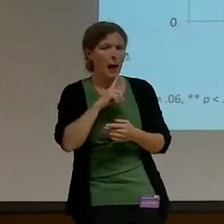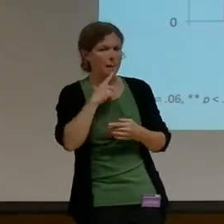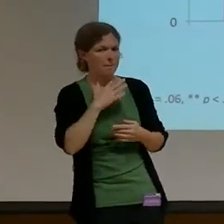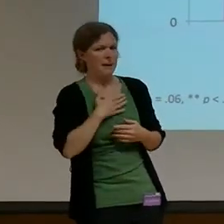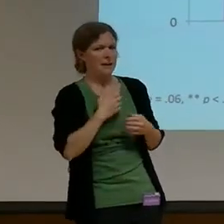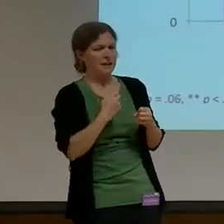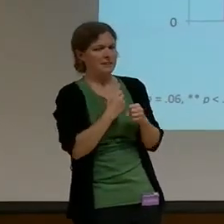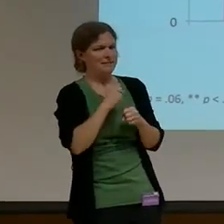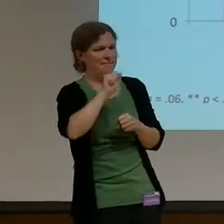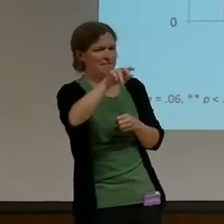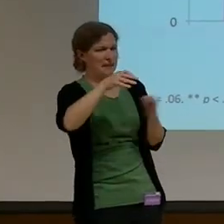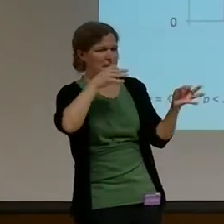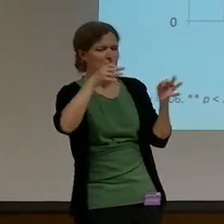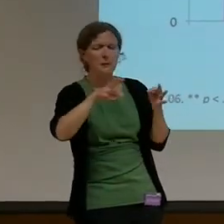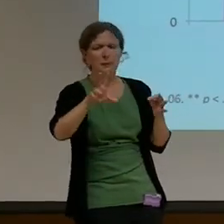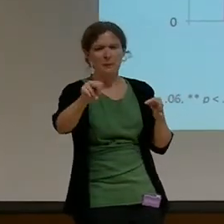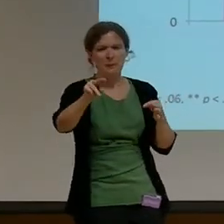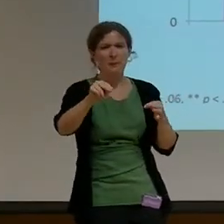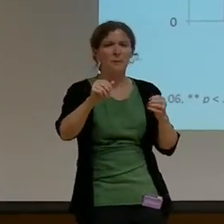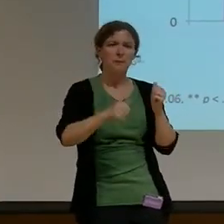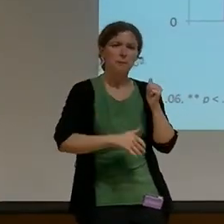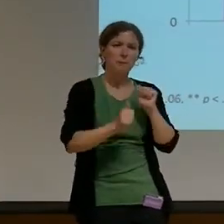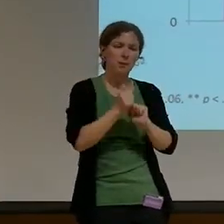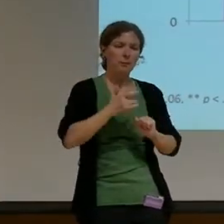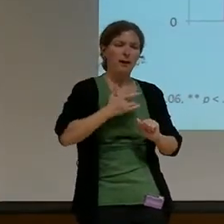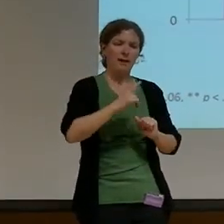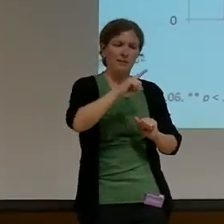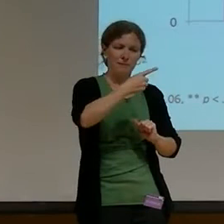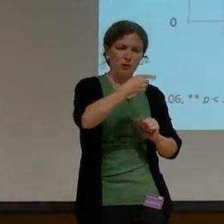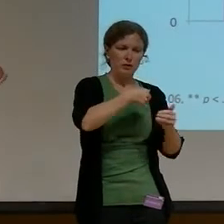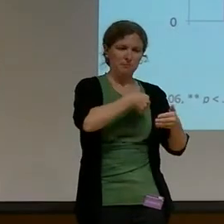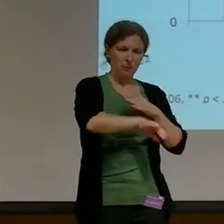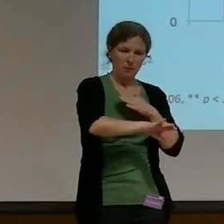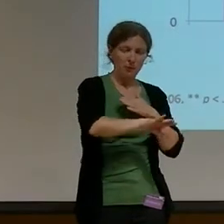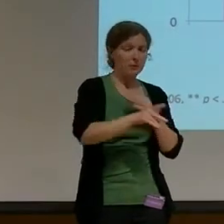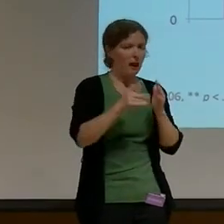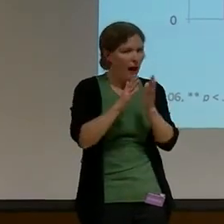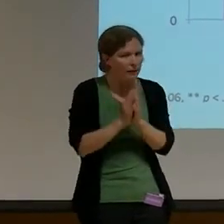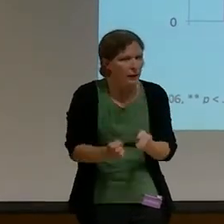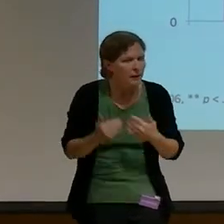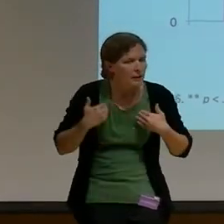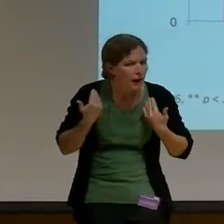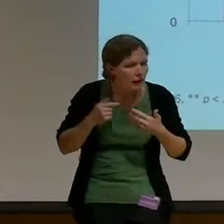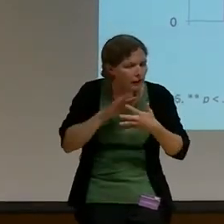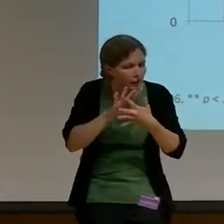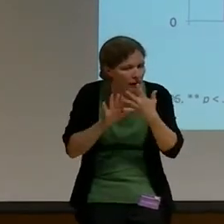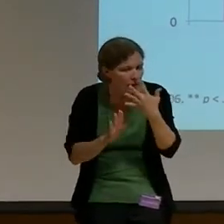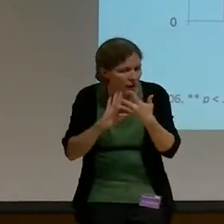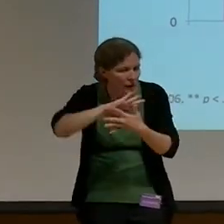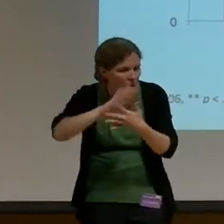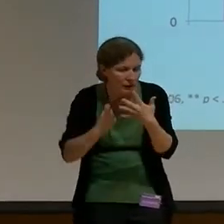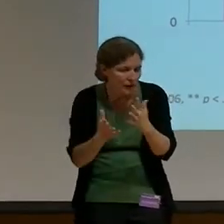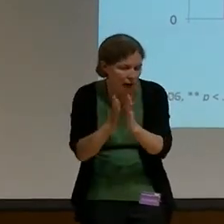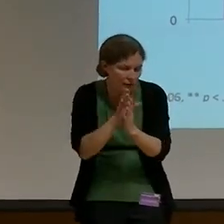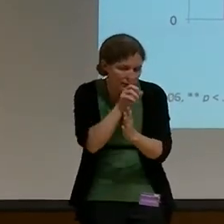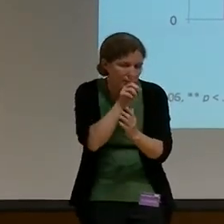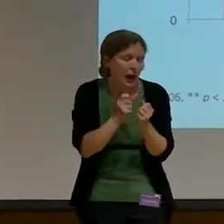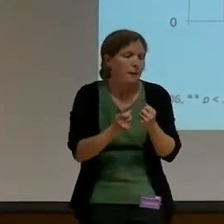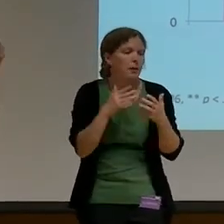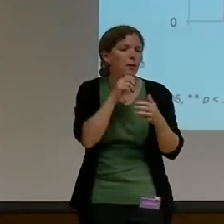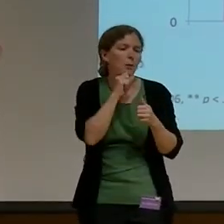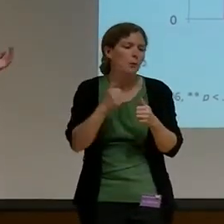data very well, so no, it wasn't more likely that they were going to be firstborn. And we didn't actually ask them how many younger siblings they are. They had just how